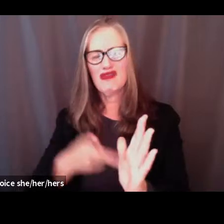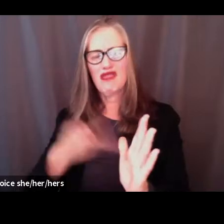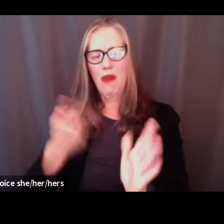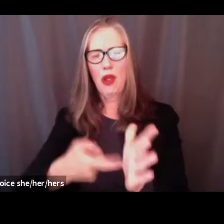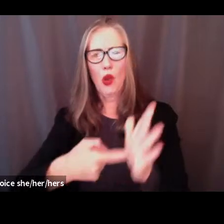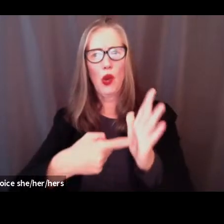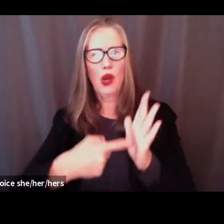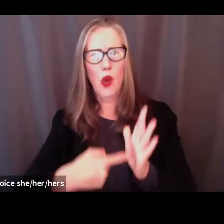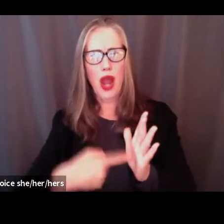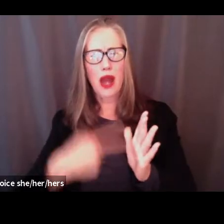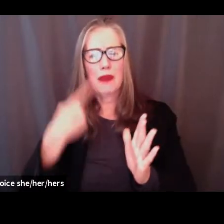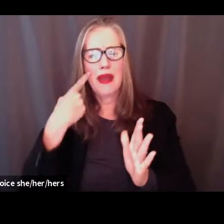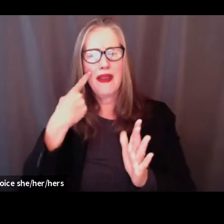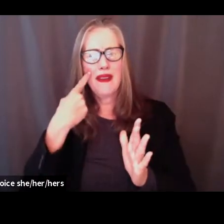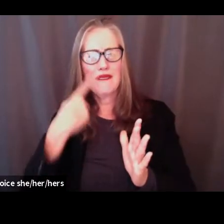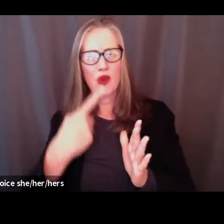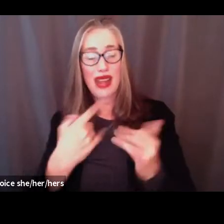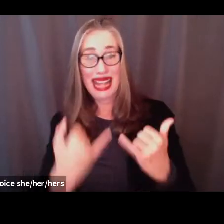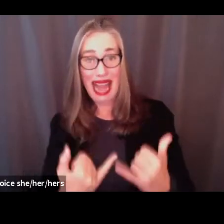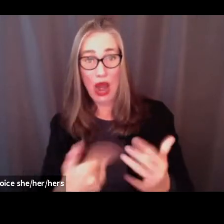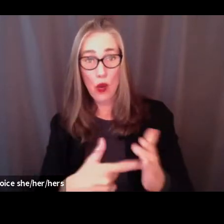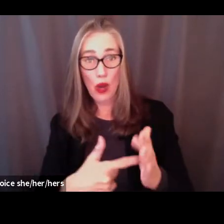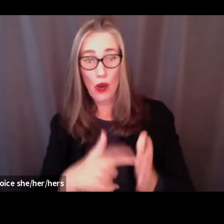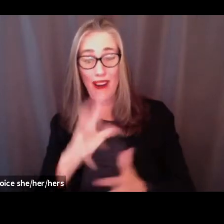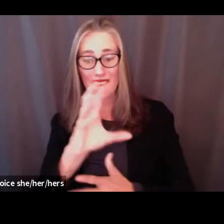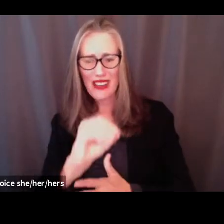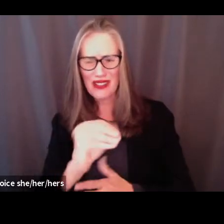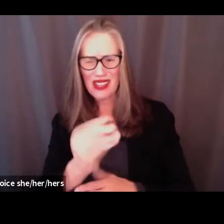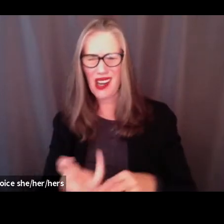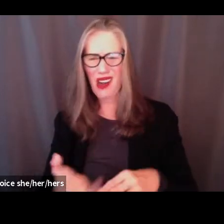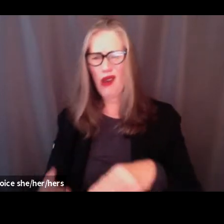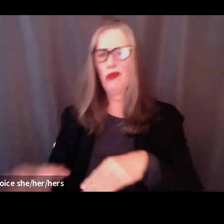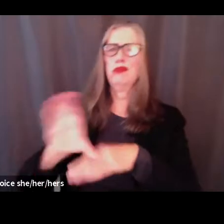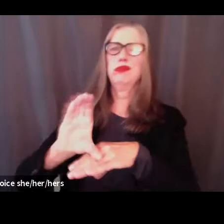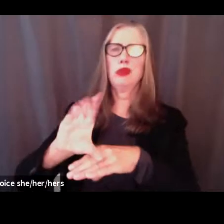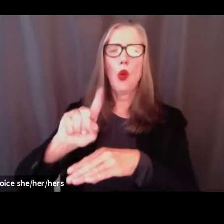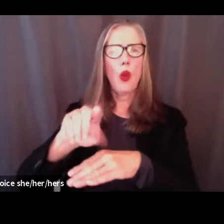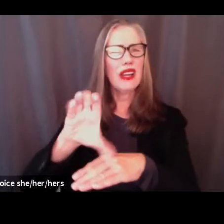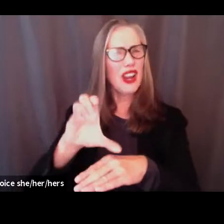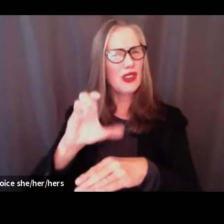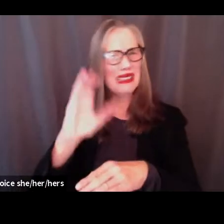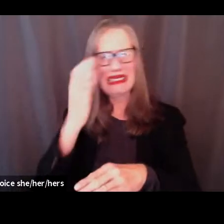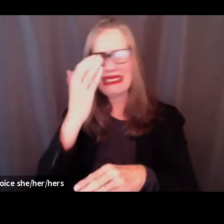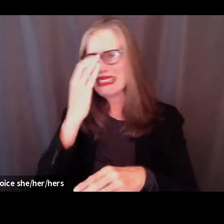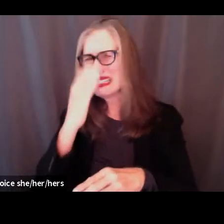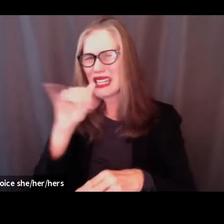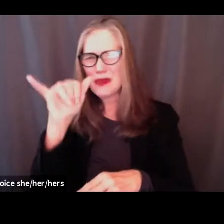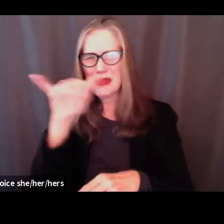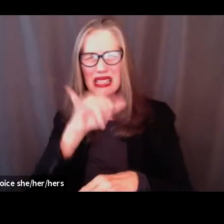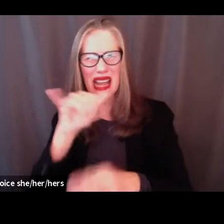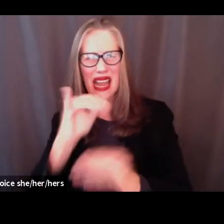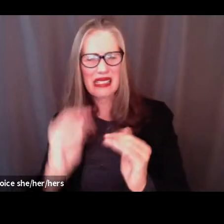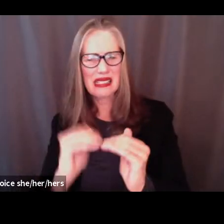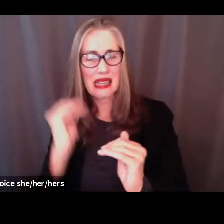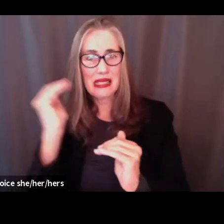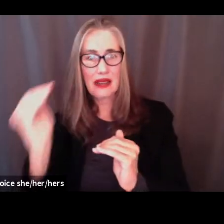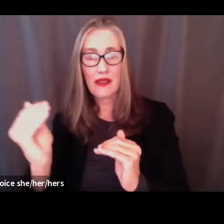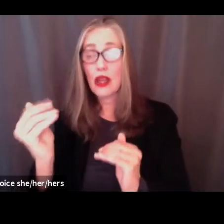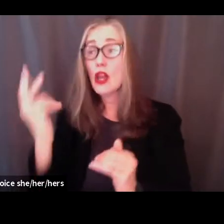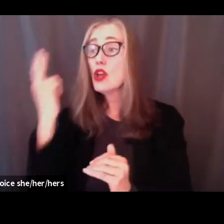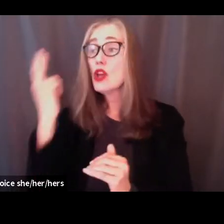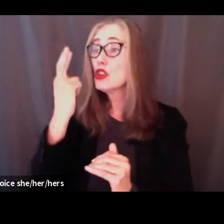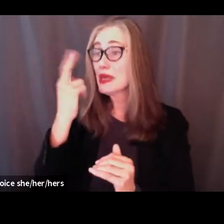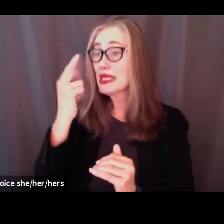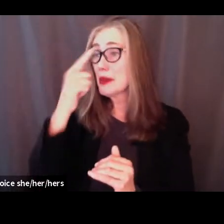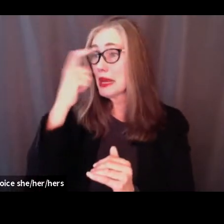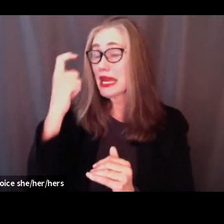the current 50 to 100? That seems rather excessive. Oh, the main rationale is that the size that since that rule